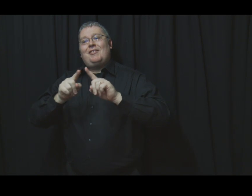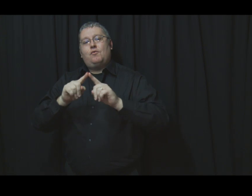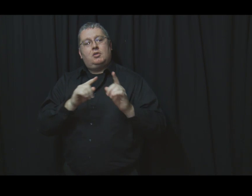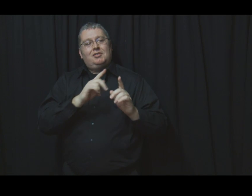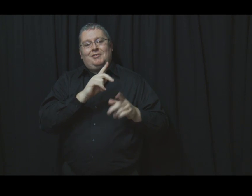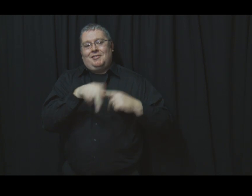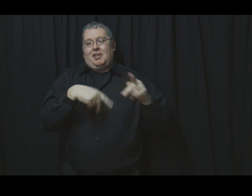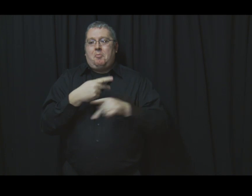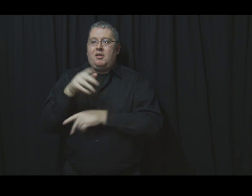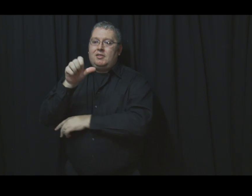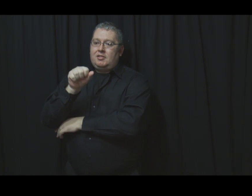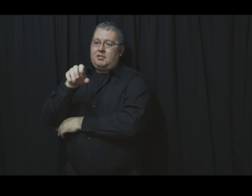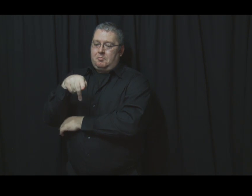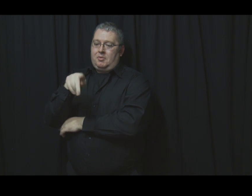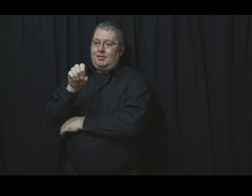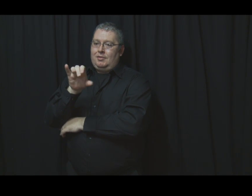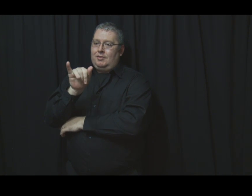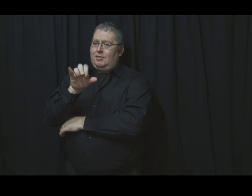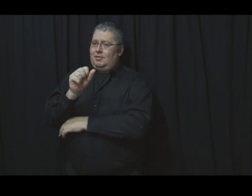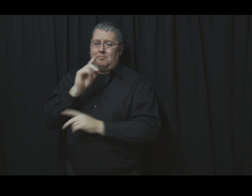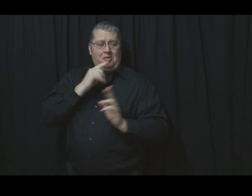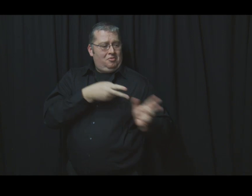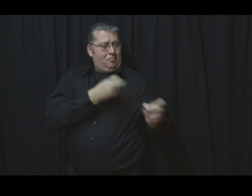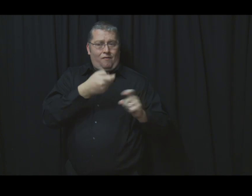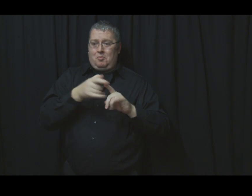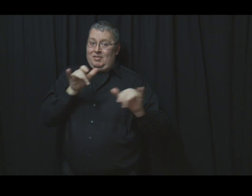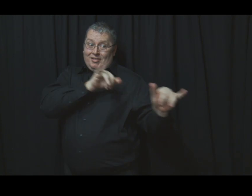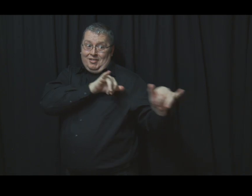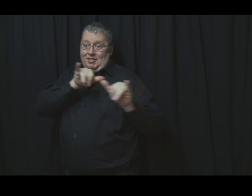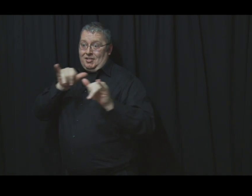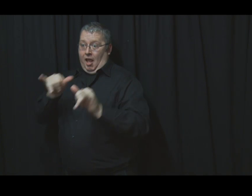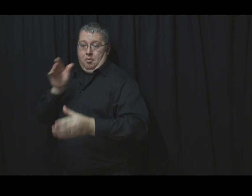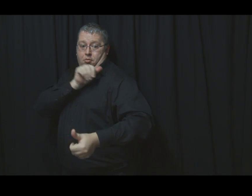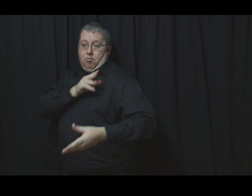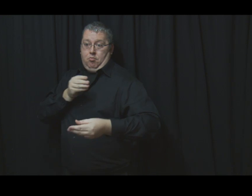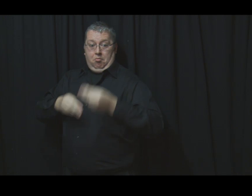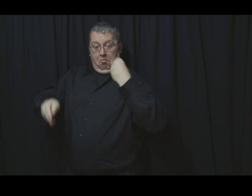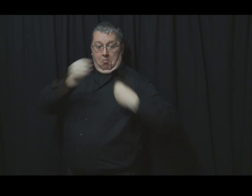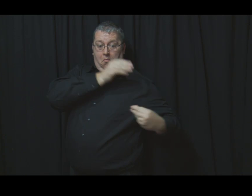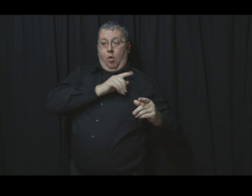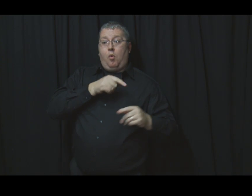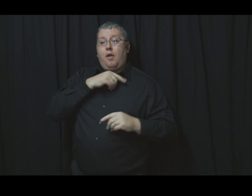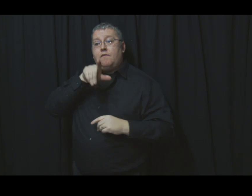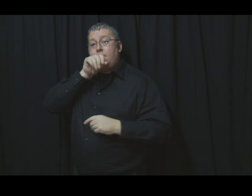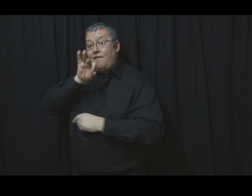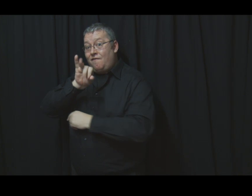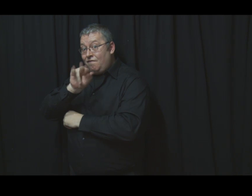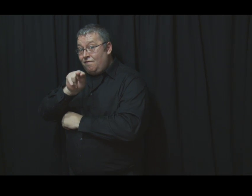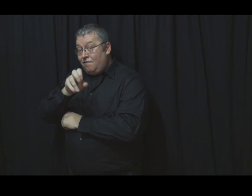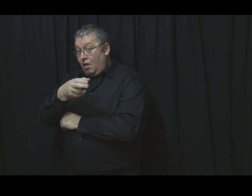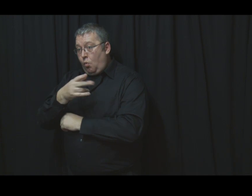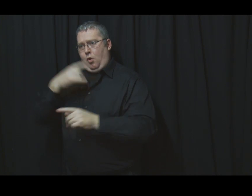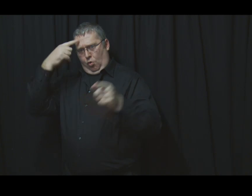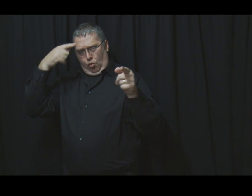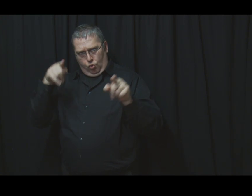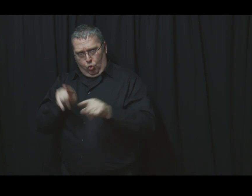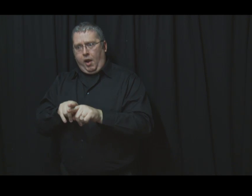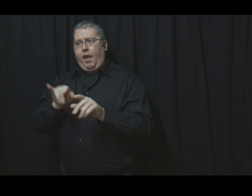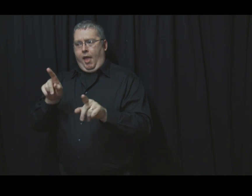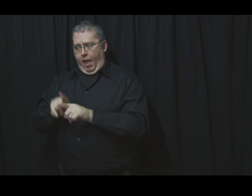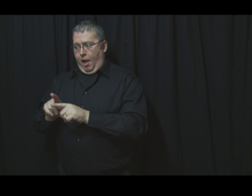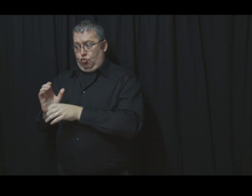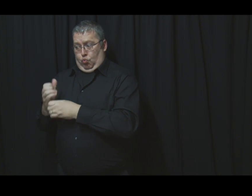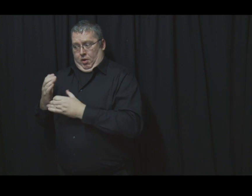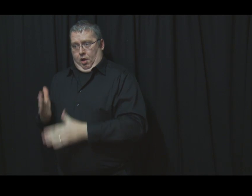maybe those species came from some common ancestor. Actually, when it comes to finches, we actually would agree as creationists that different finch species came